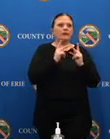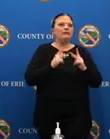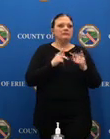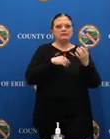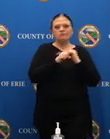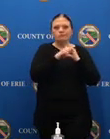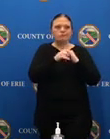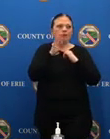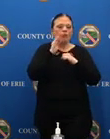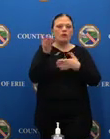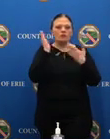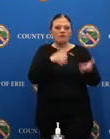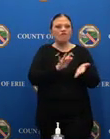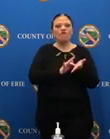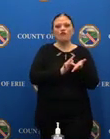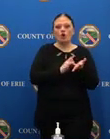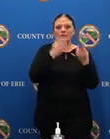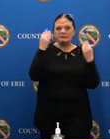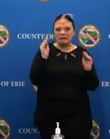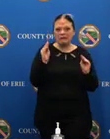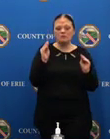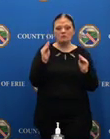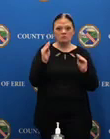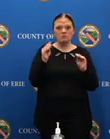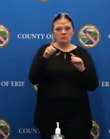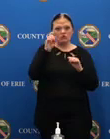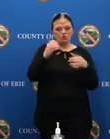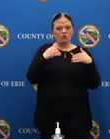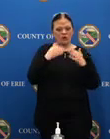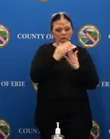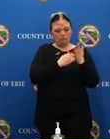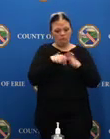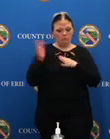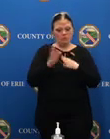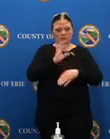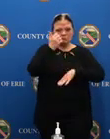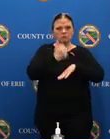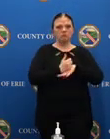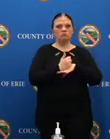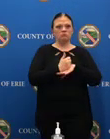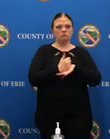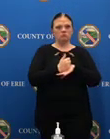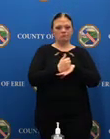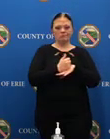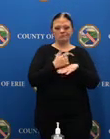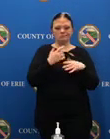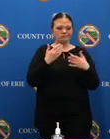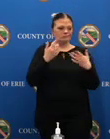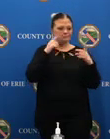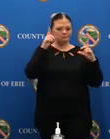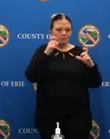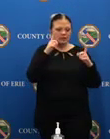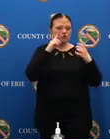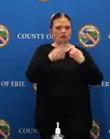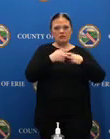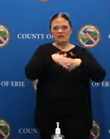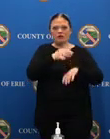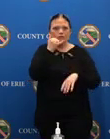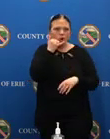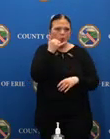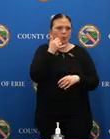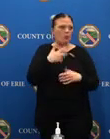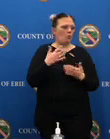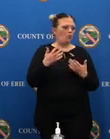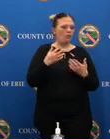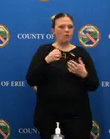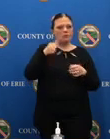and the pharmacies? So again, that should be a plan that you have already. Put it take a picture, put it on your phone,